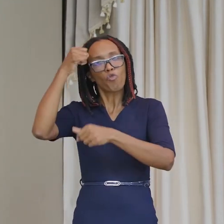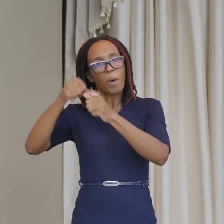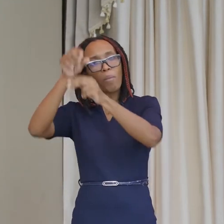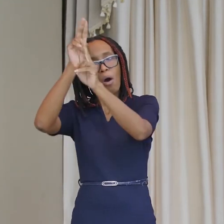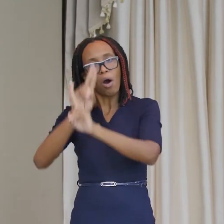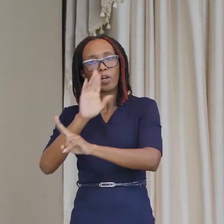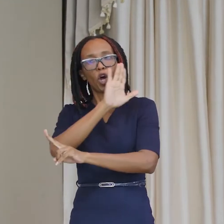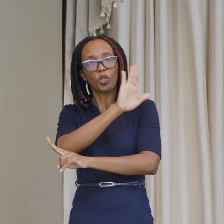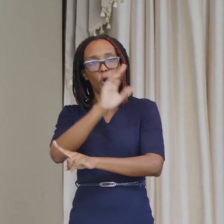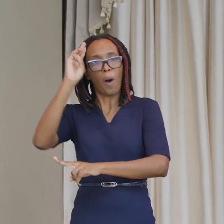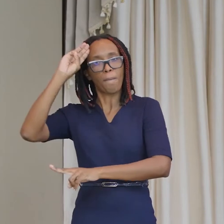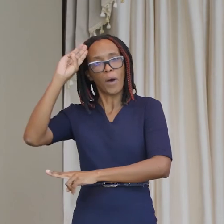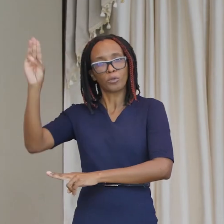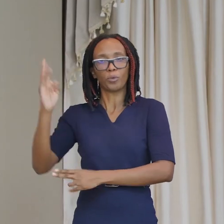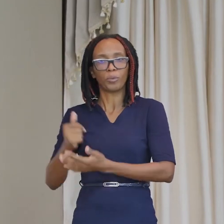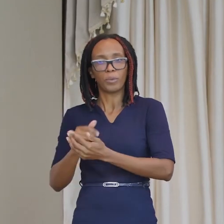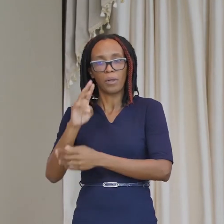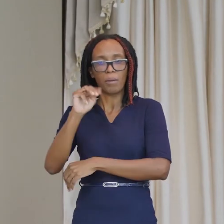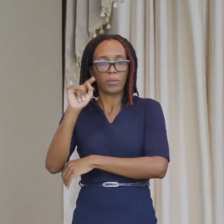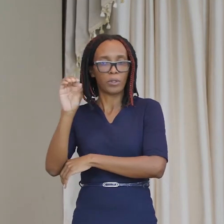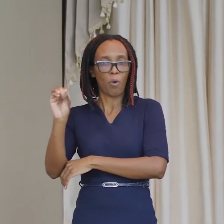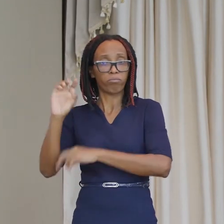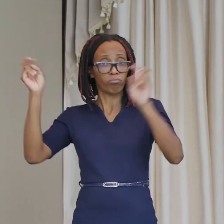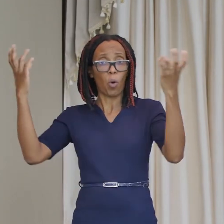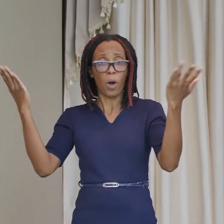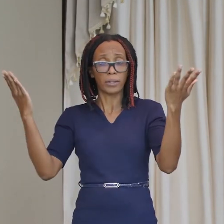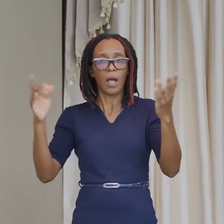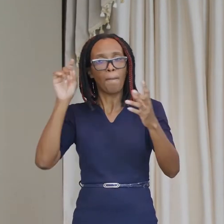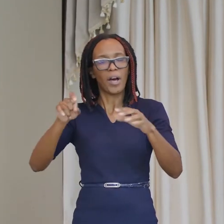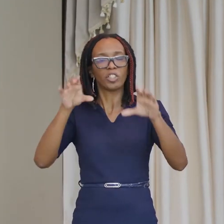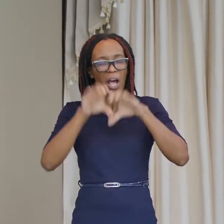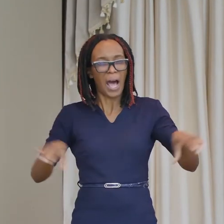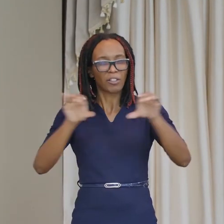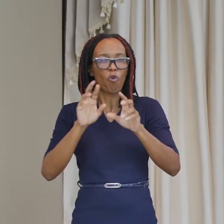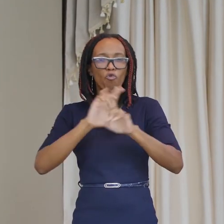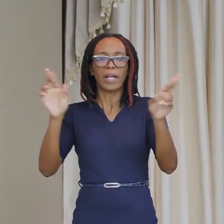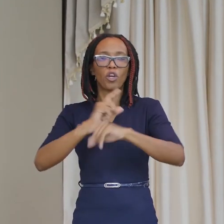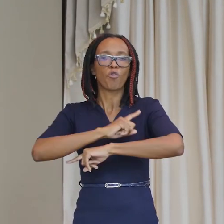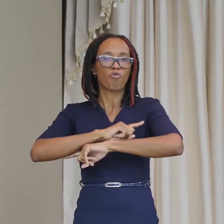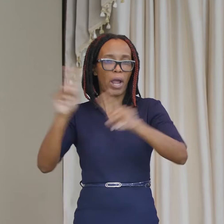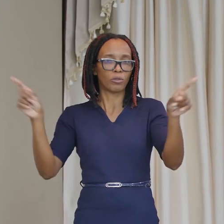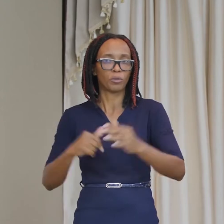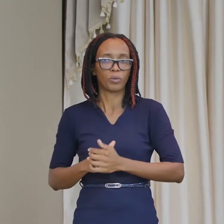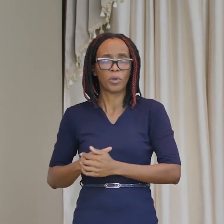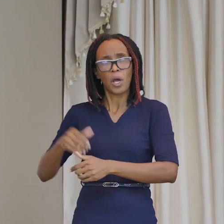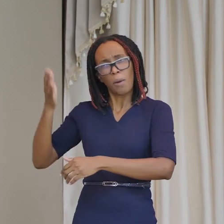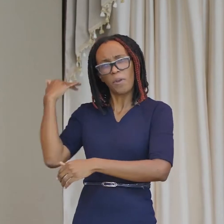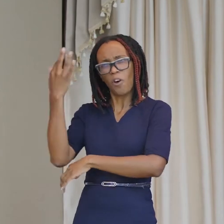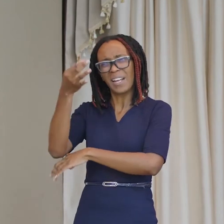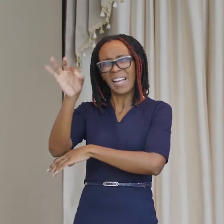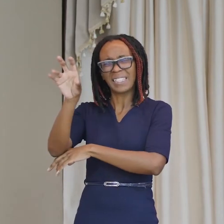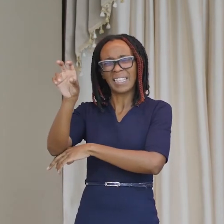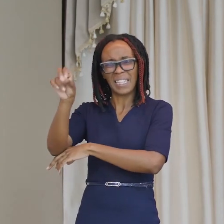motto, be prepared. When our founder, Lord Baden-Powell, visited Trinidad in